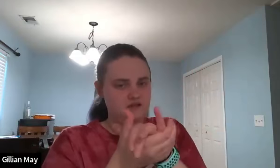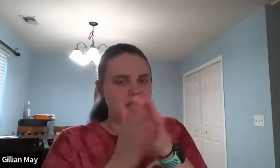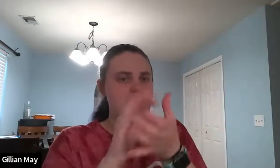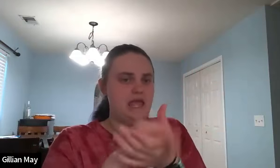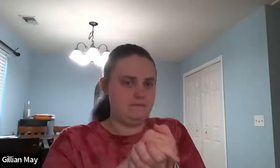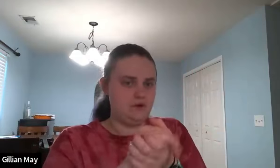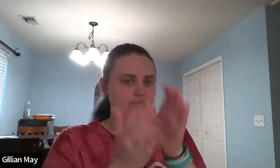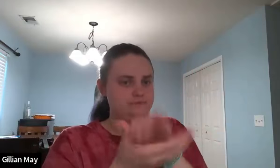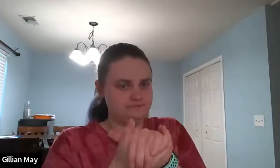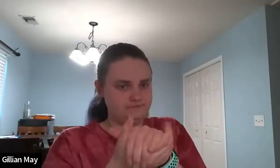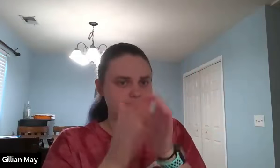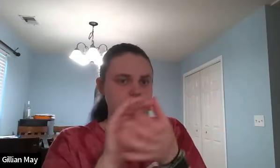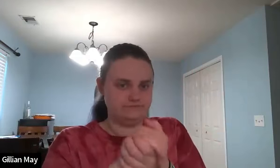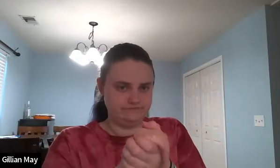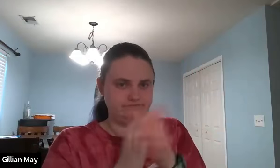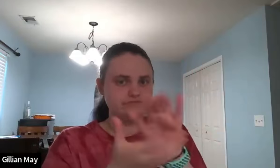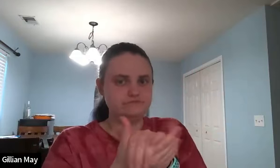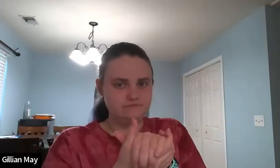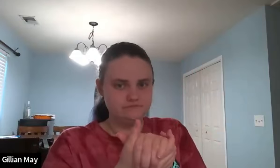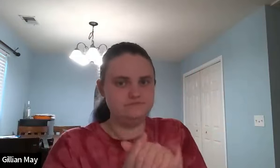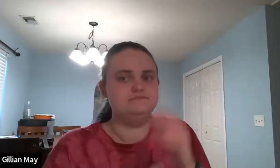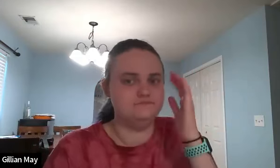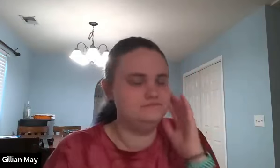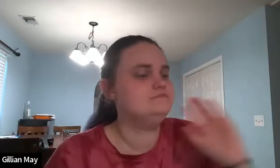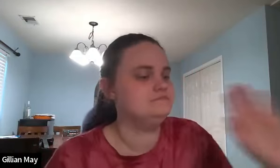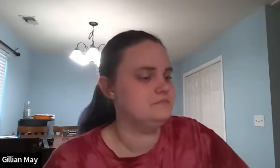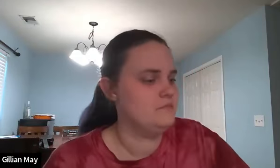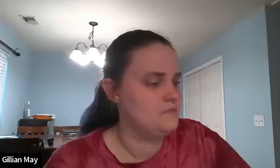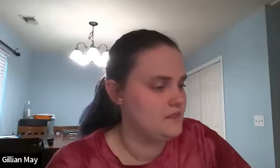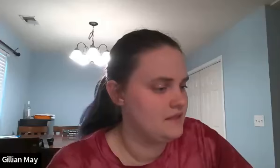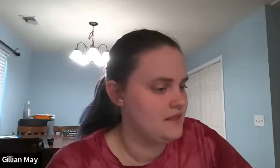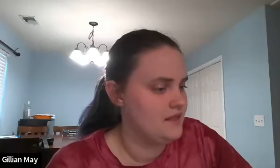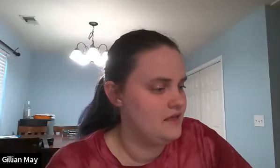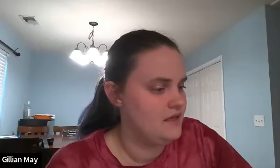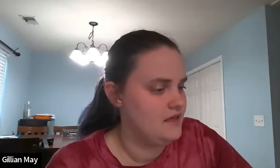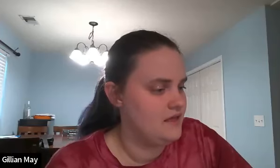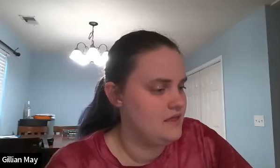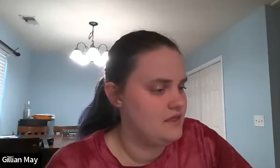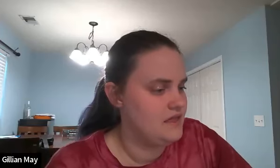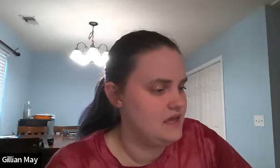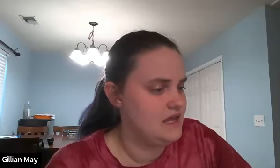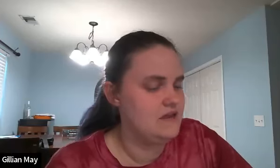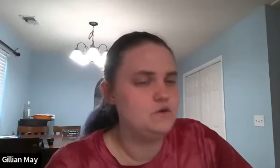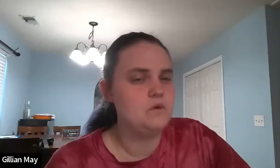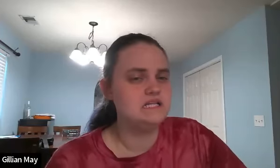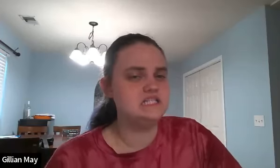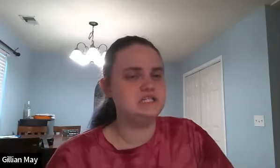hamburger. Then if you wanted to